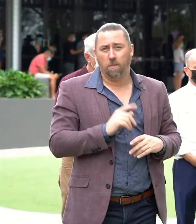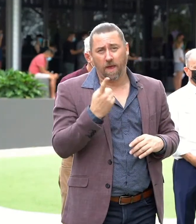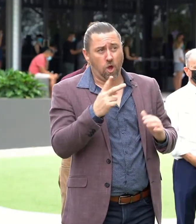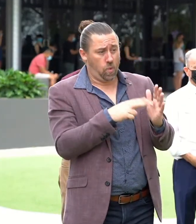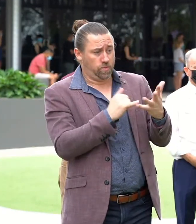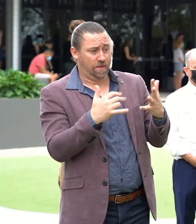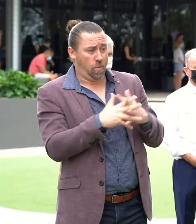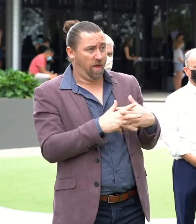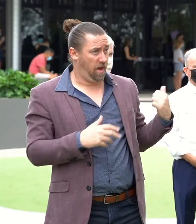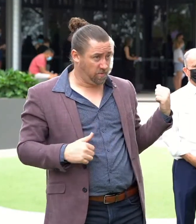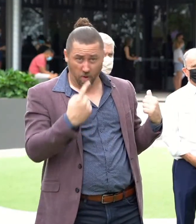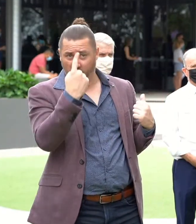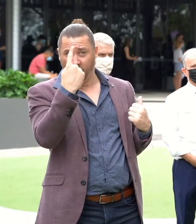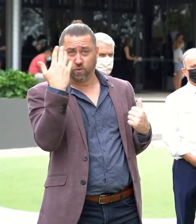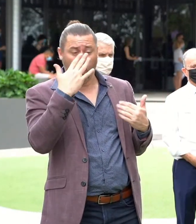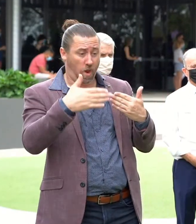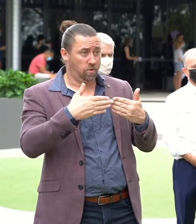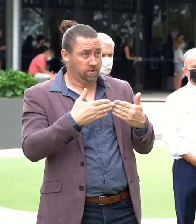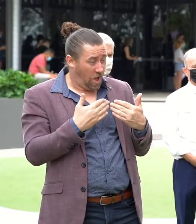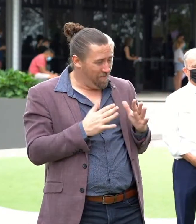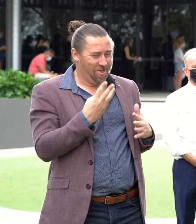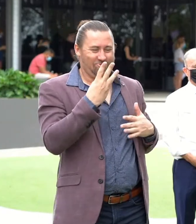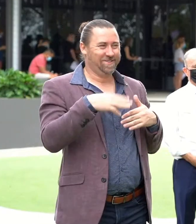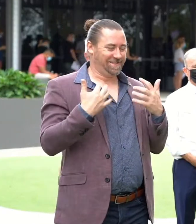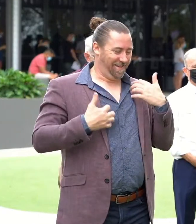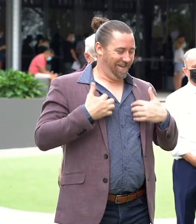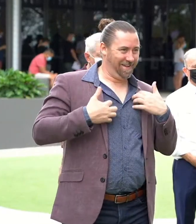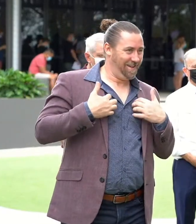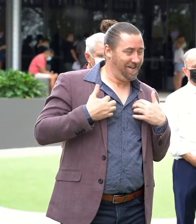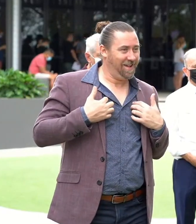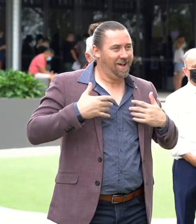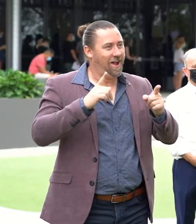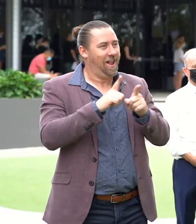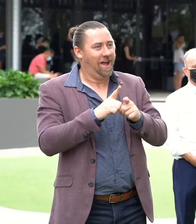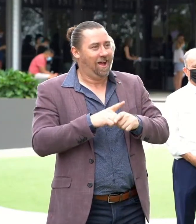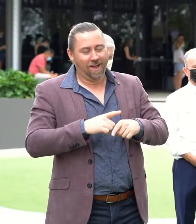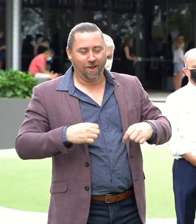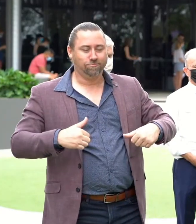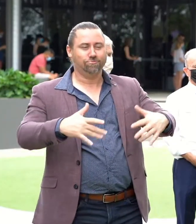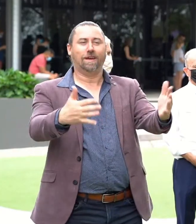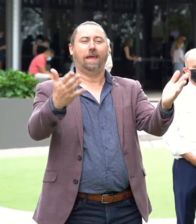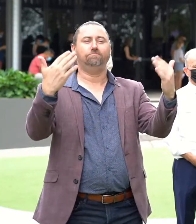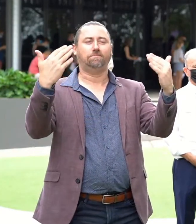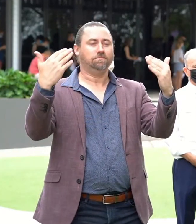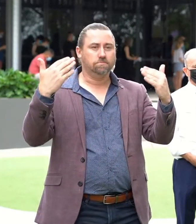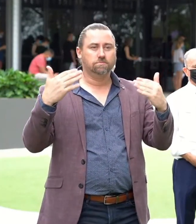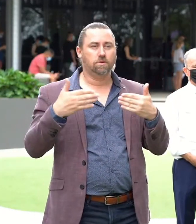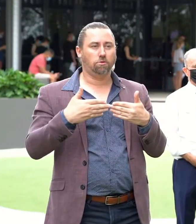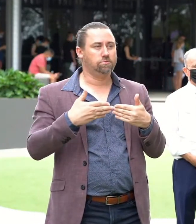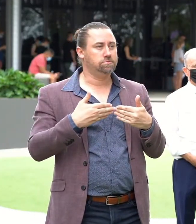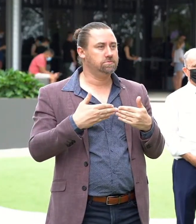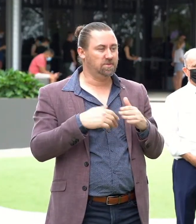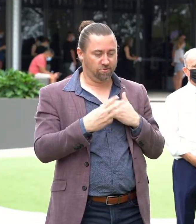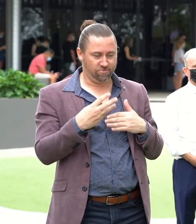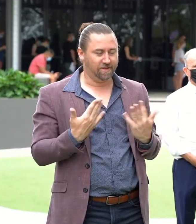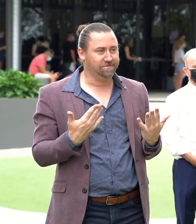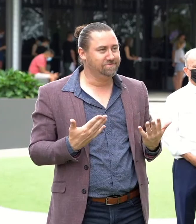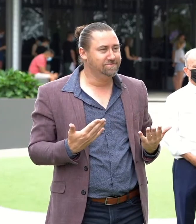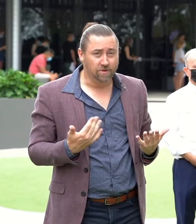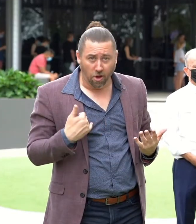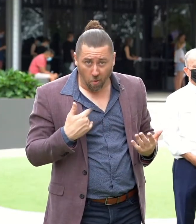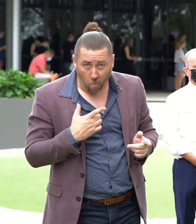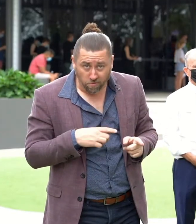South Wales had a school closed down 3 days after they had the red carpet out welcoming the students back in. We don't want to see that. We want to